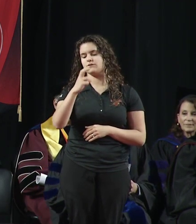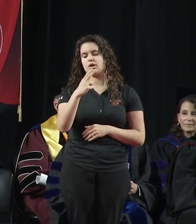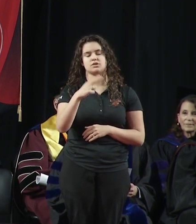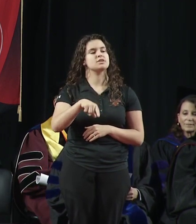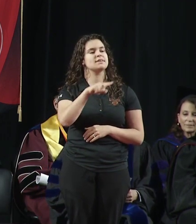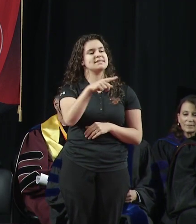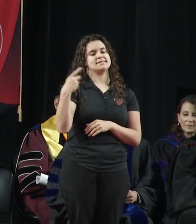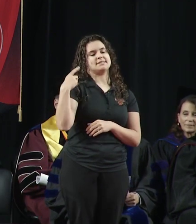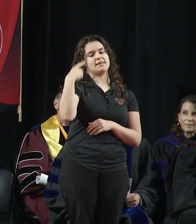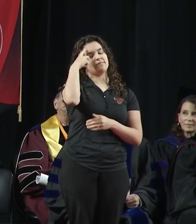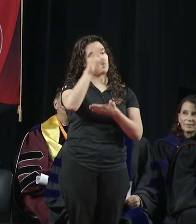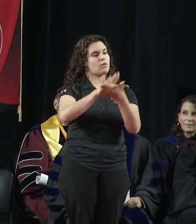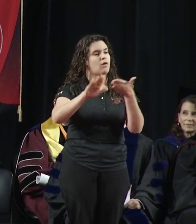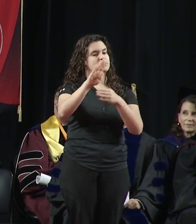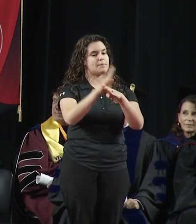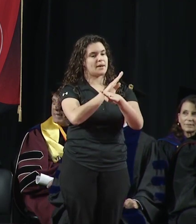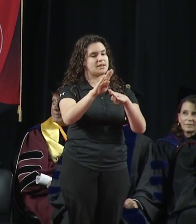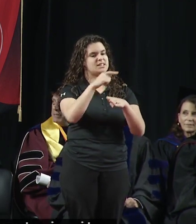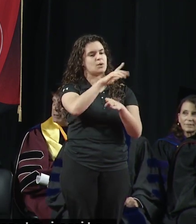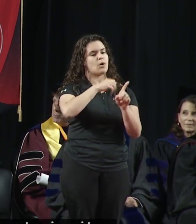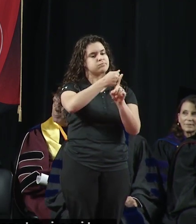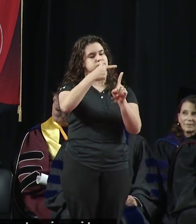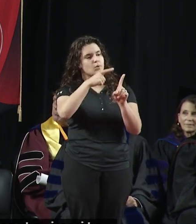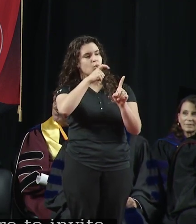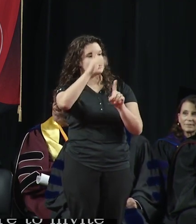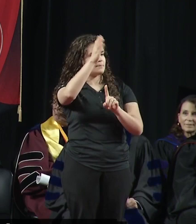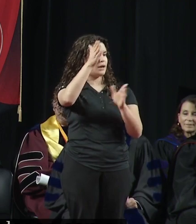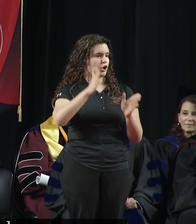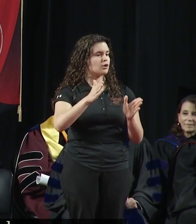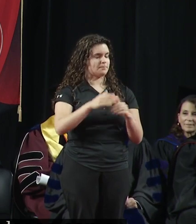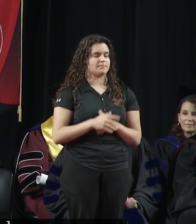to introduce our commencement speaker.